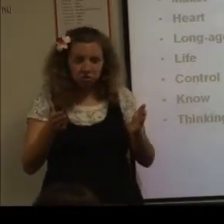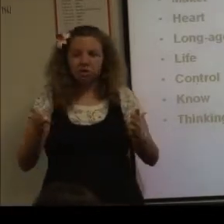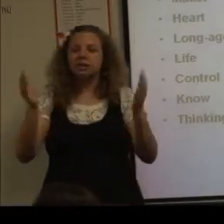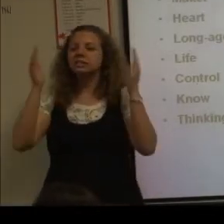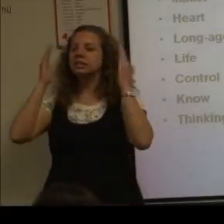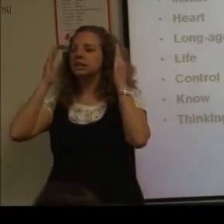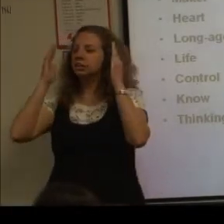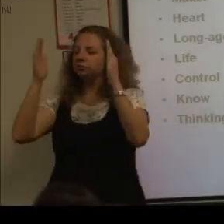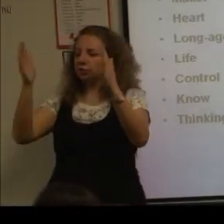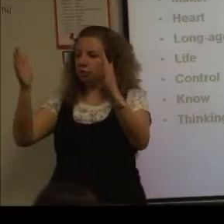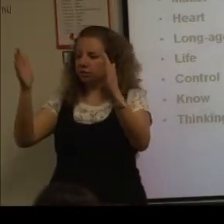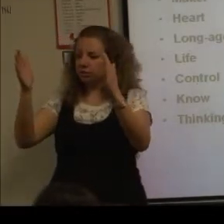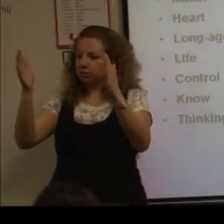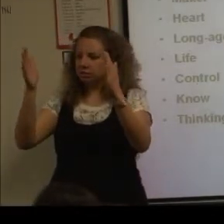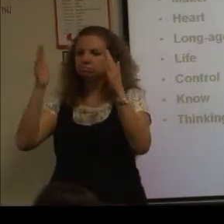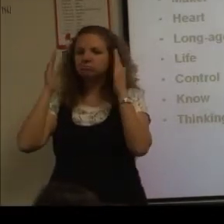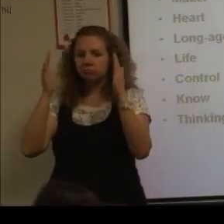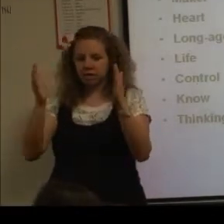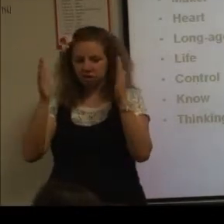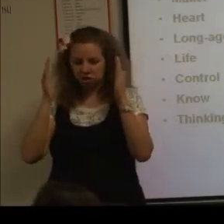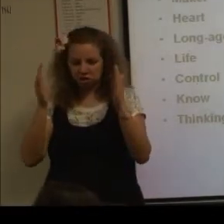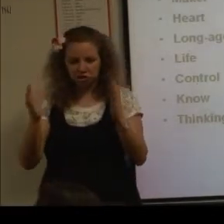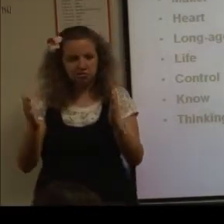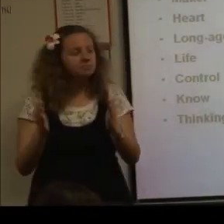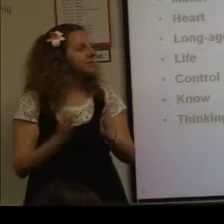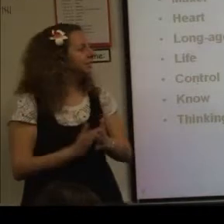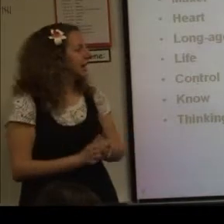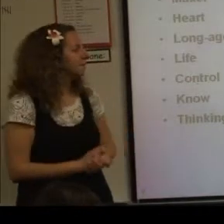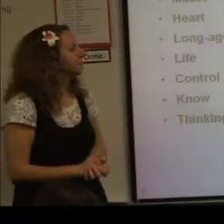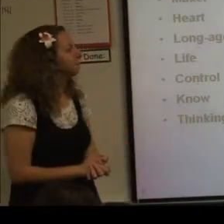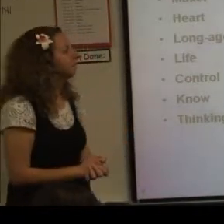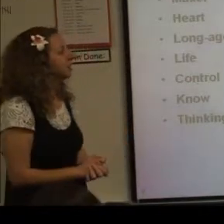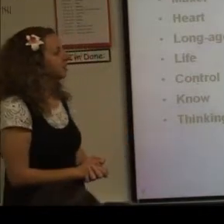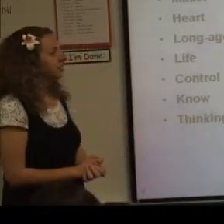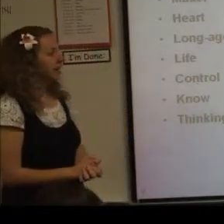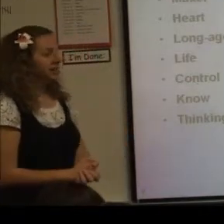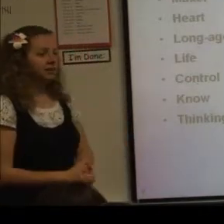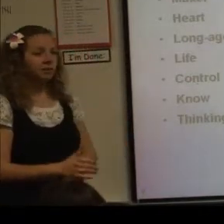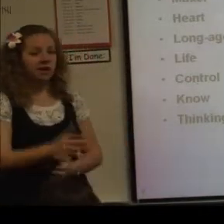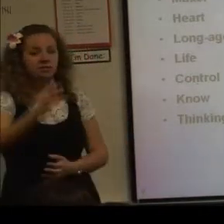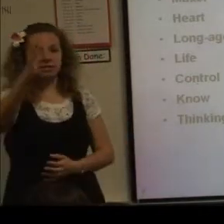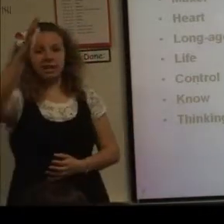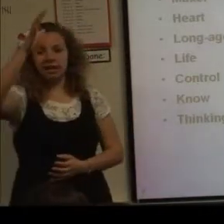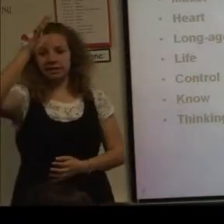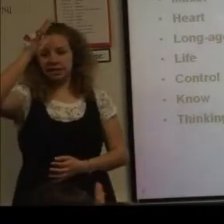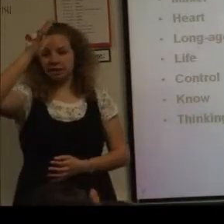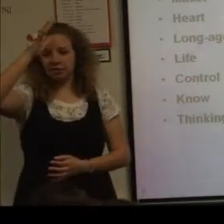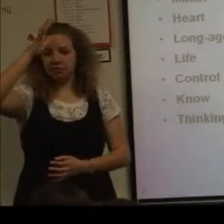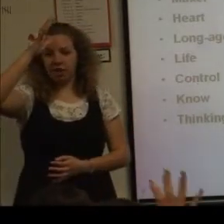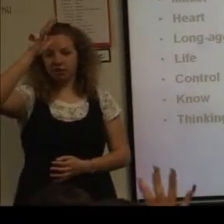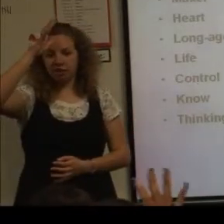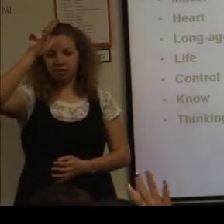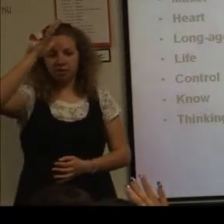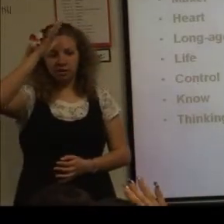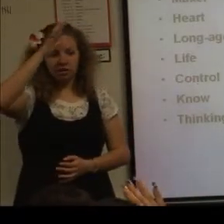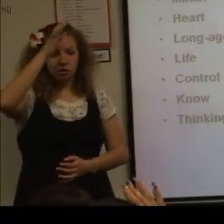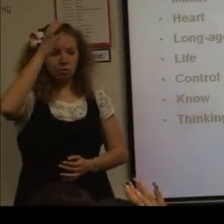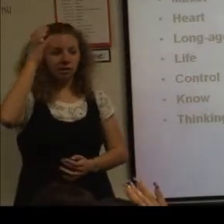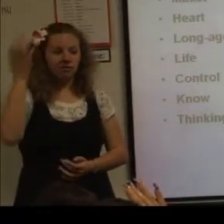I could say your focus. attention. Like that. Okay, now we have dad here, or father. So whenever